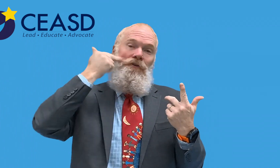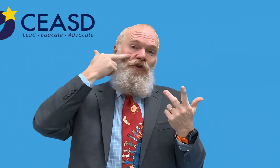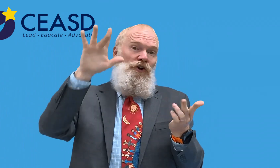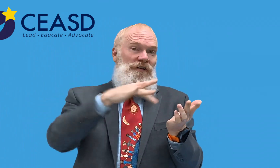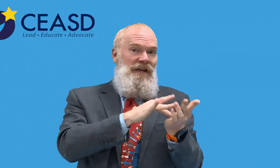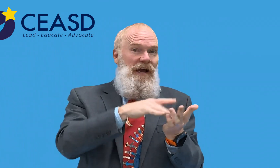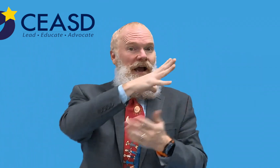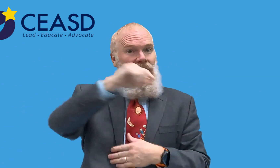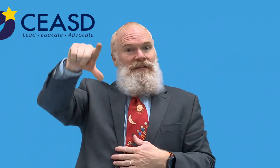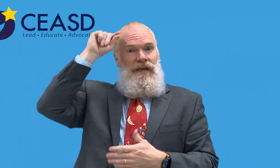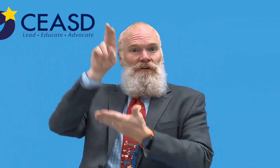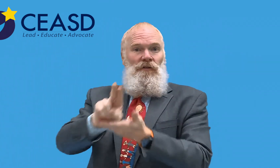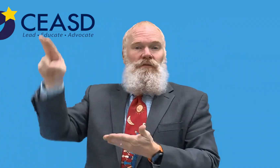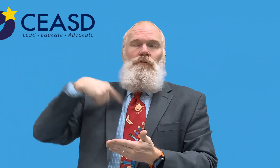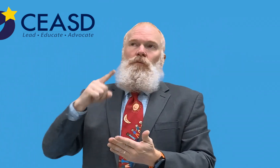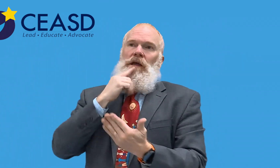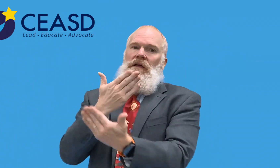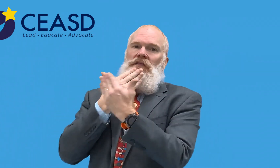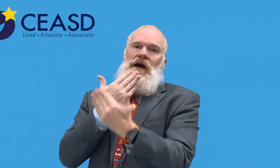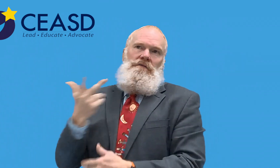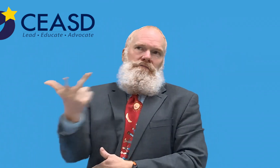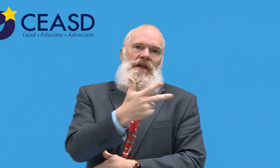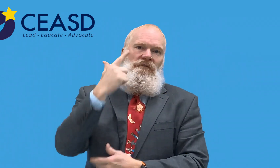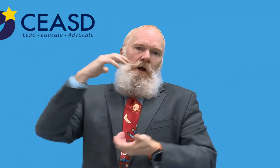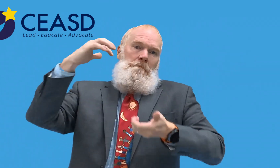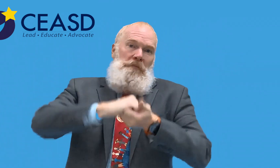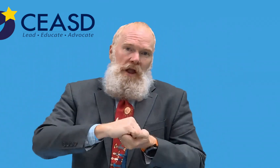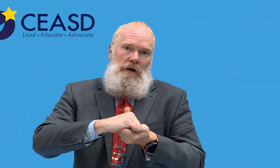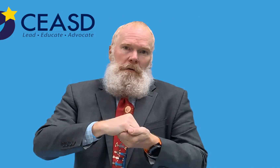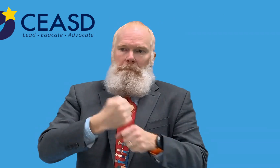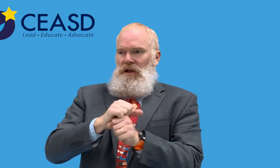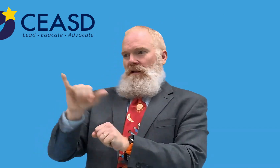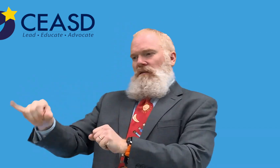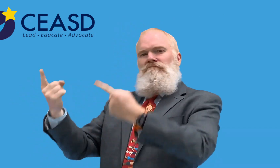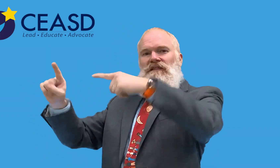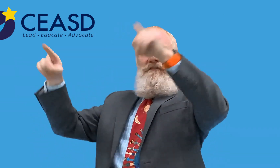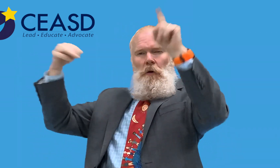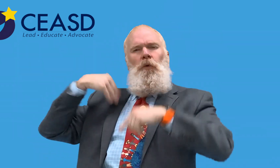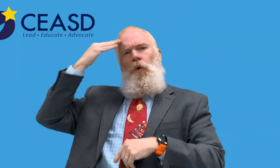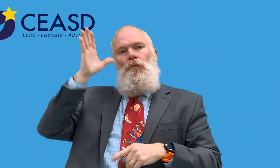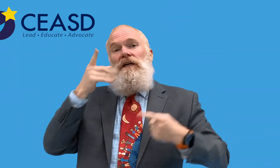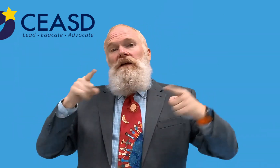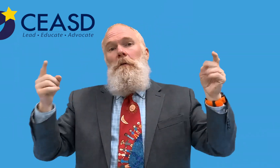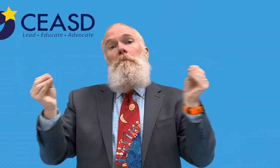include CEASD, NAD, Laurent Clair Center, as well as Gallaudet University. We are so grateful for the partnerships